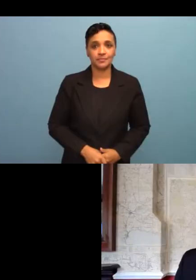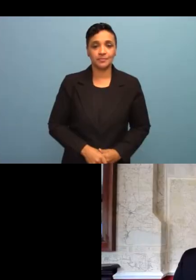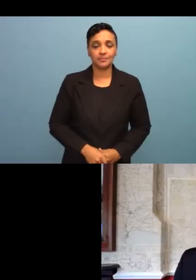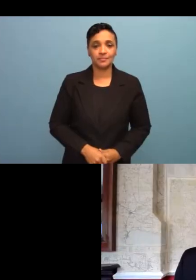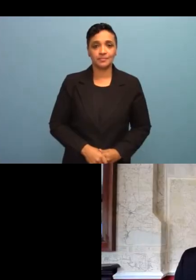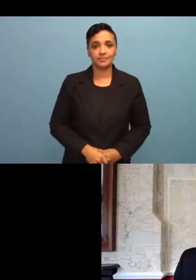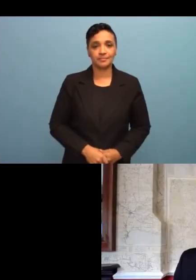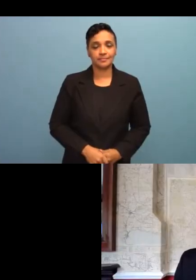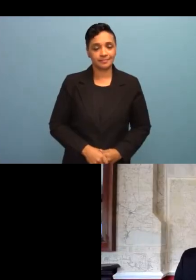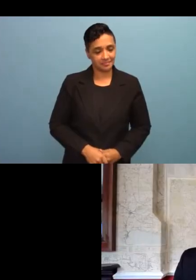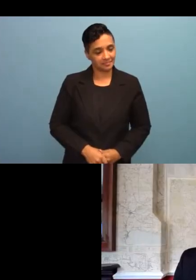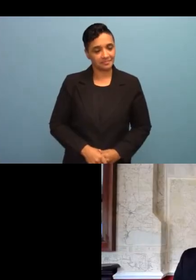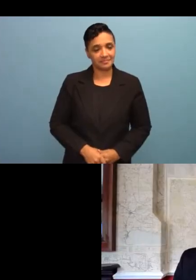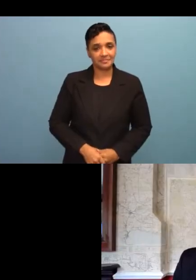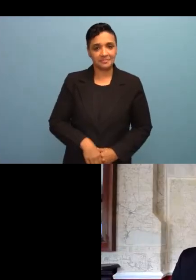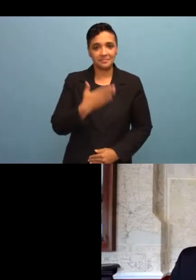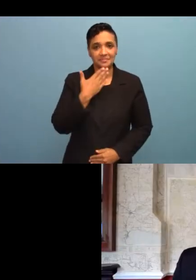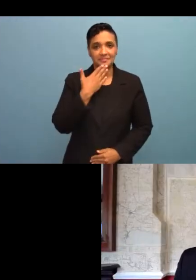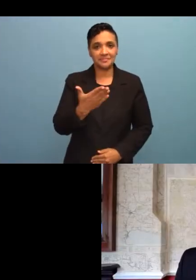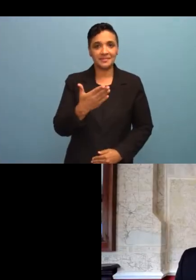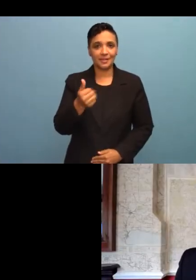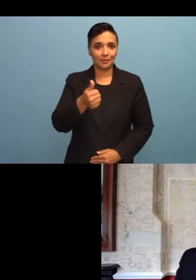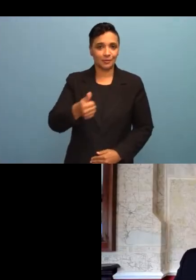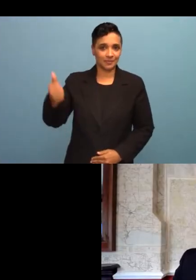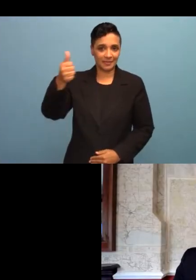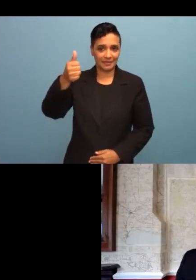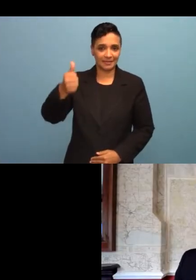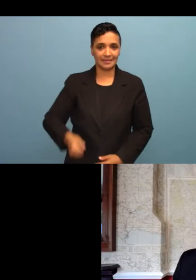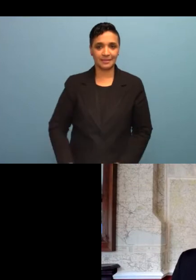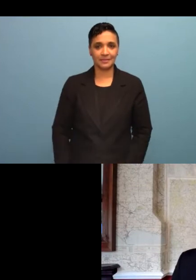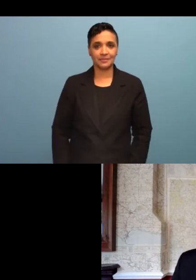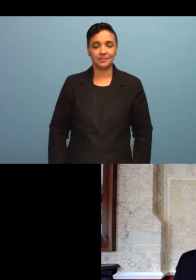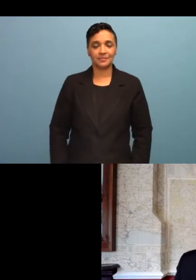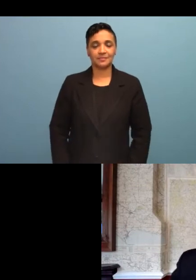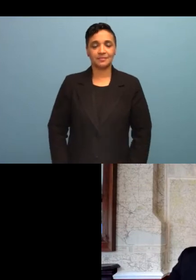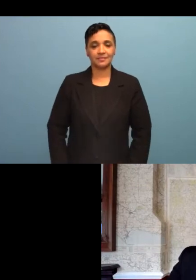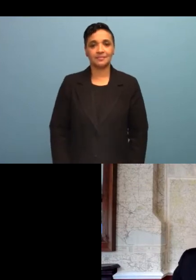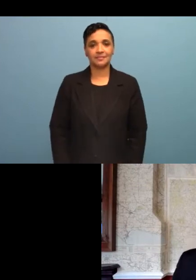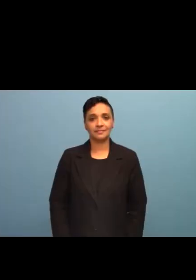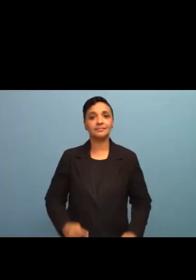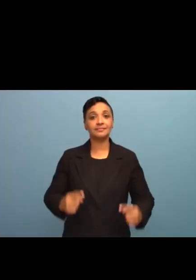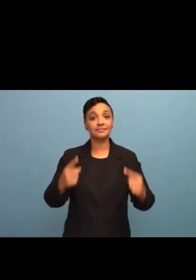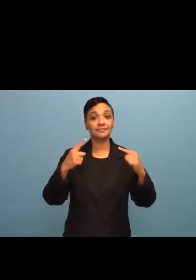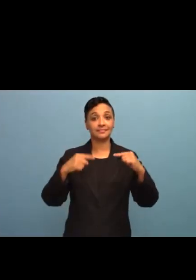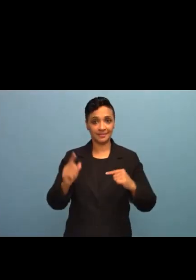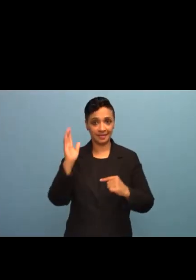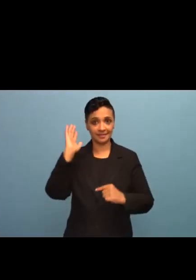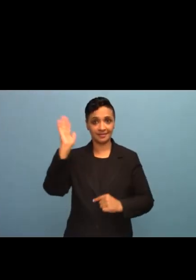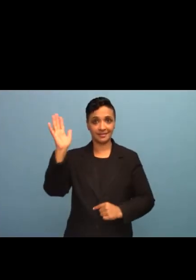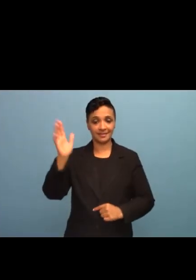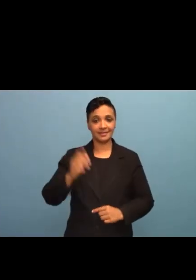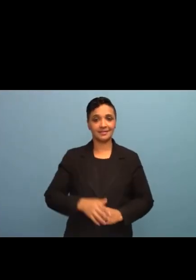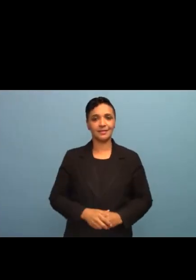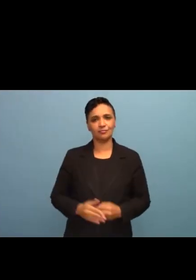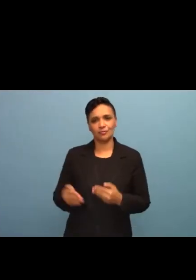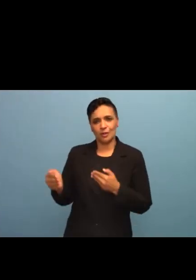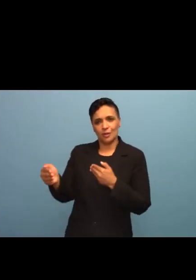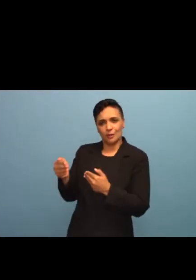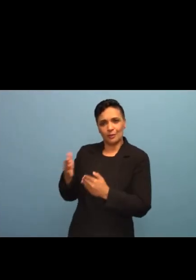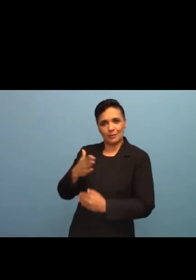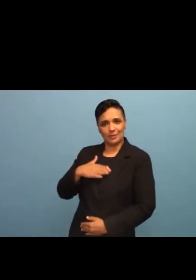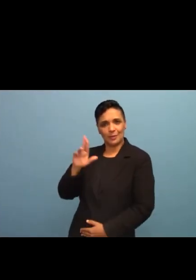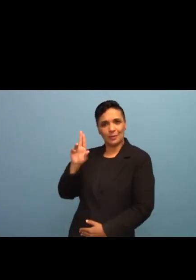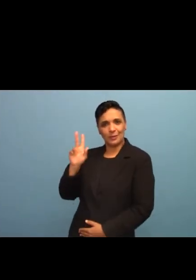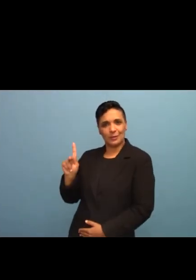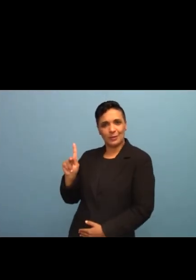Thank you very much indeed, Your Excellency. Our next guest comes certainly closer to my shores here in the United Kingdom. He is